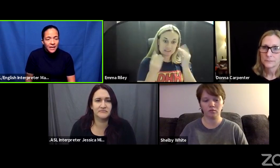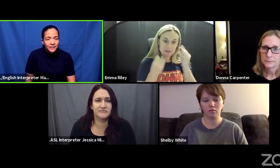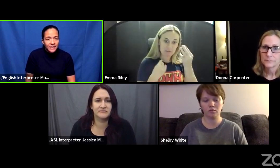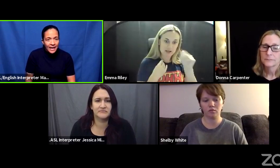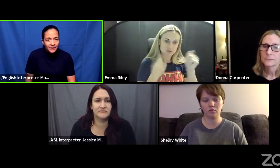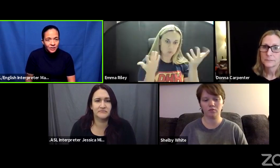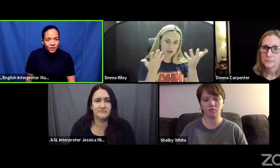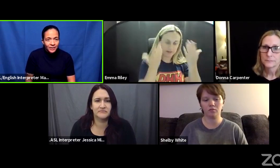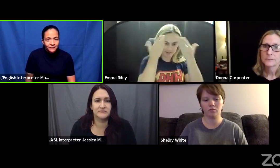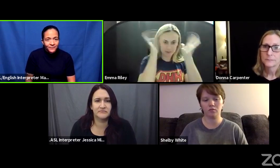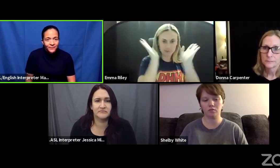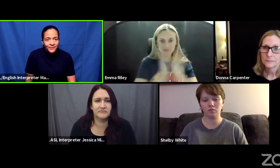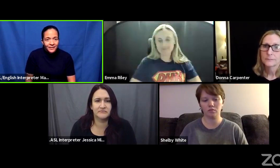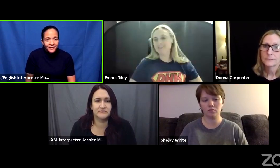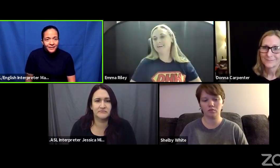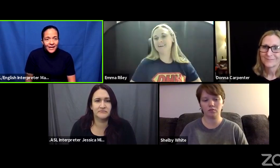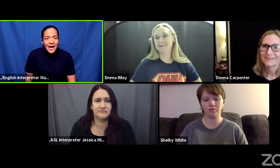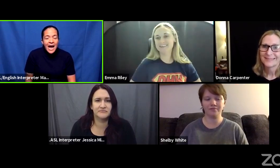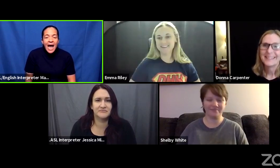in psychology.